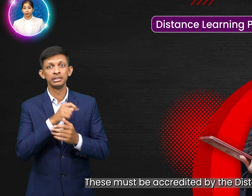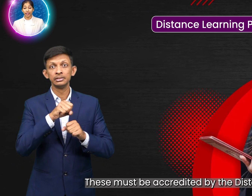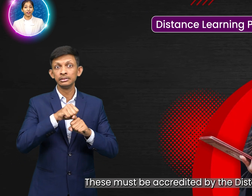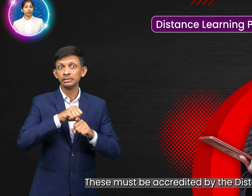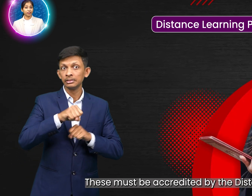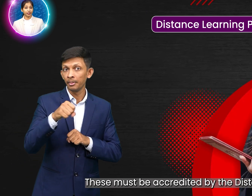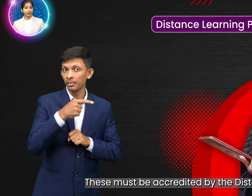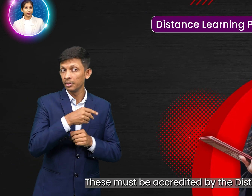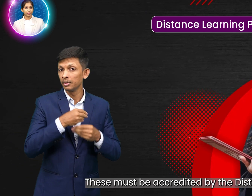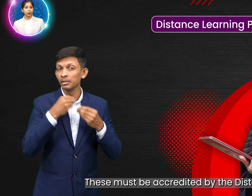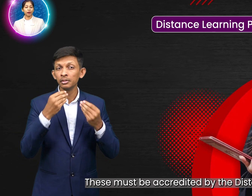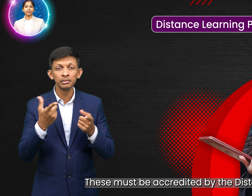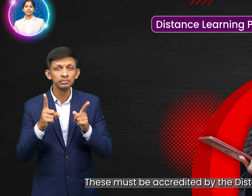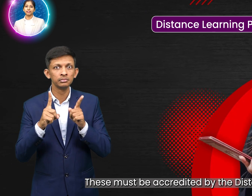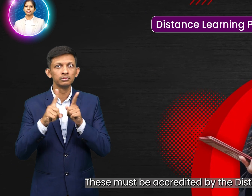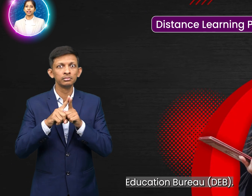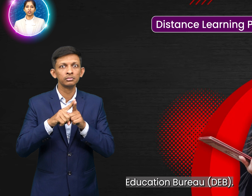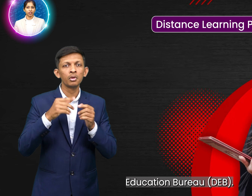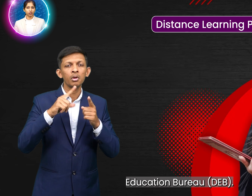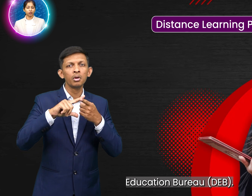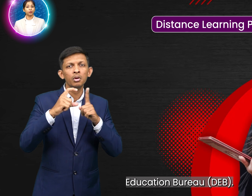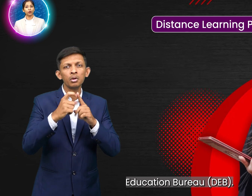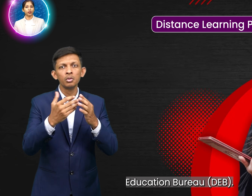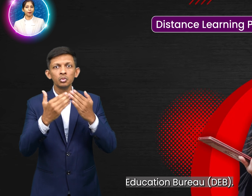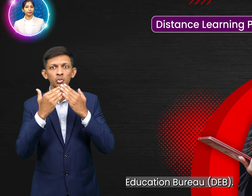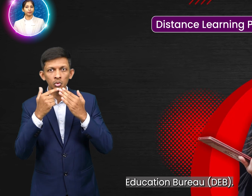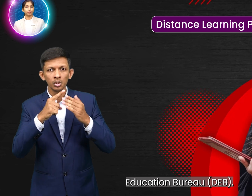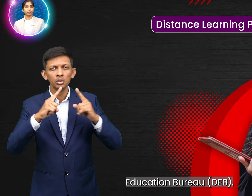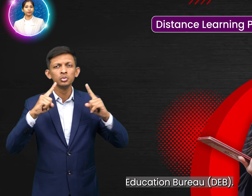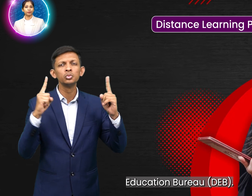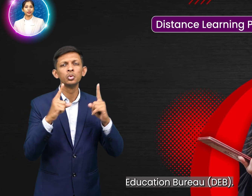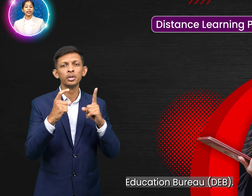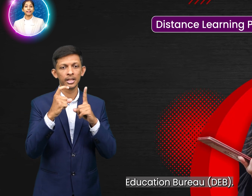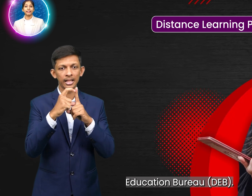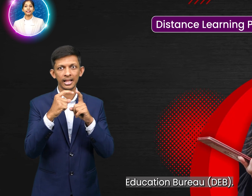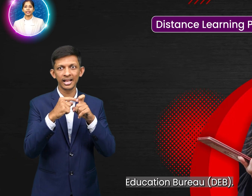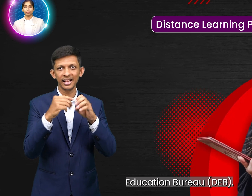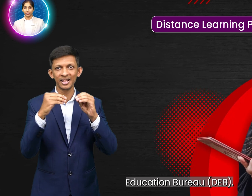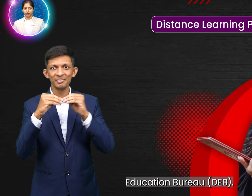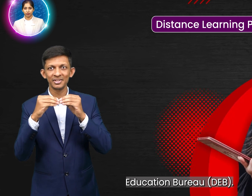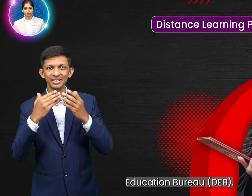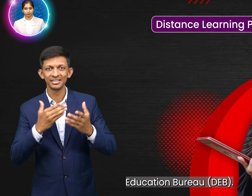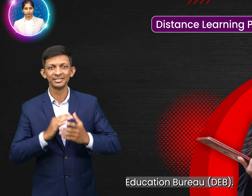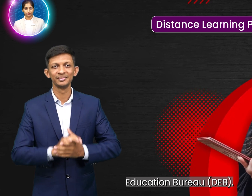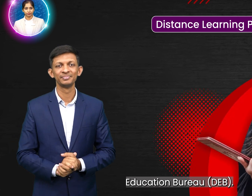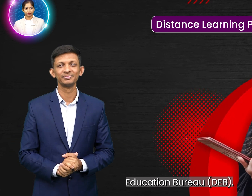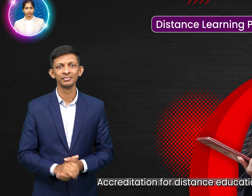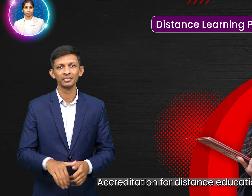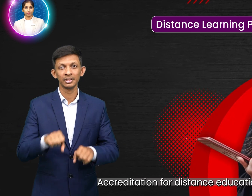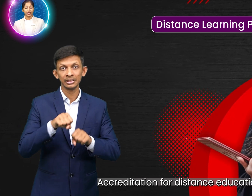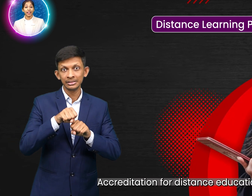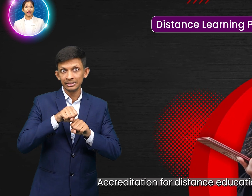These must be accredited by the Distance Education Bureau (DEB).